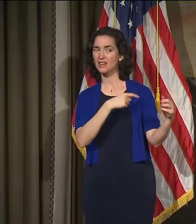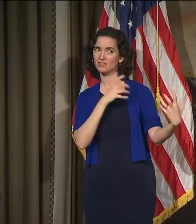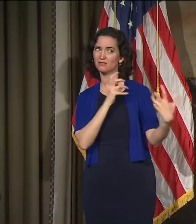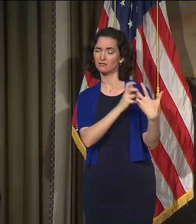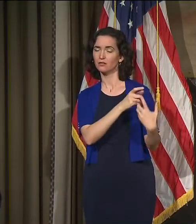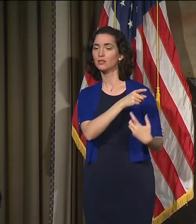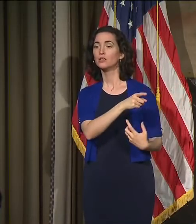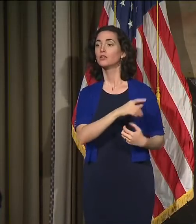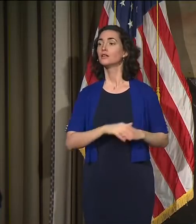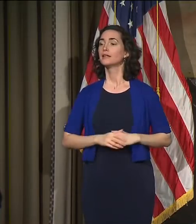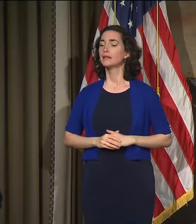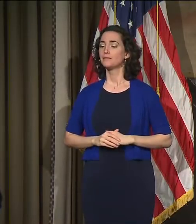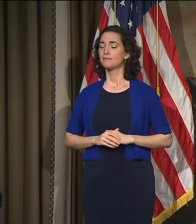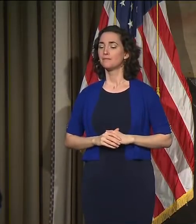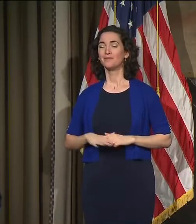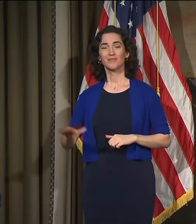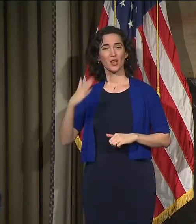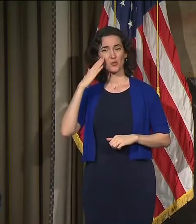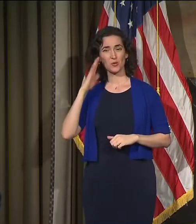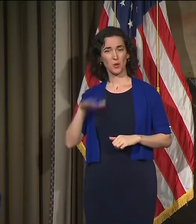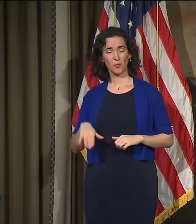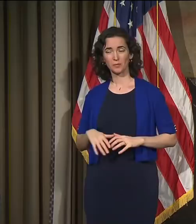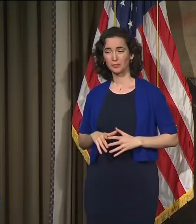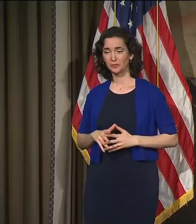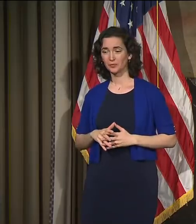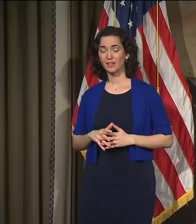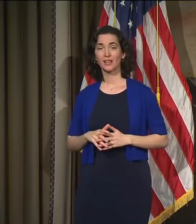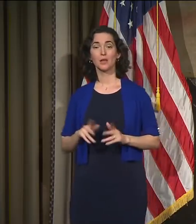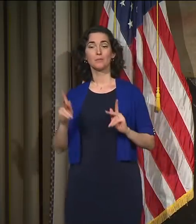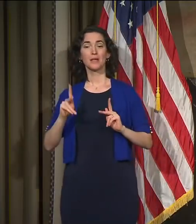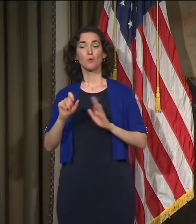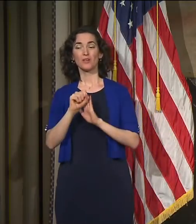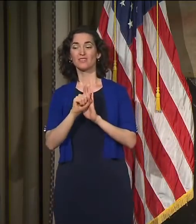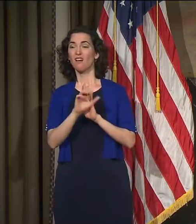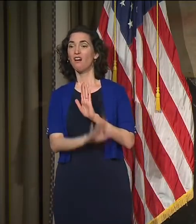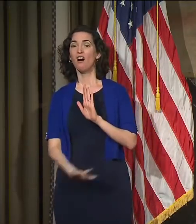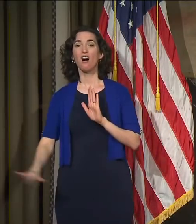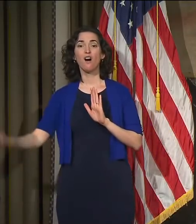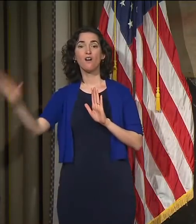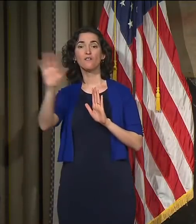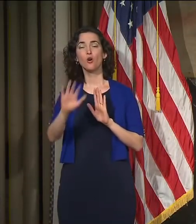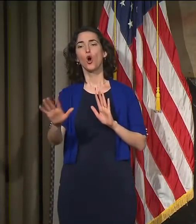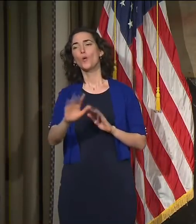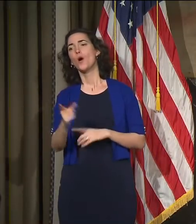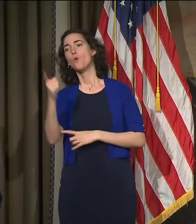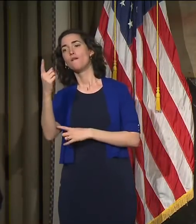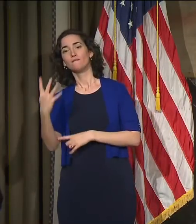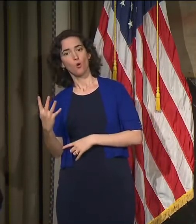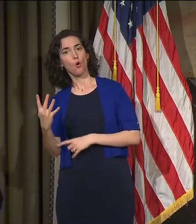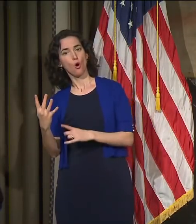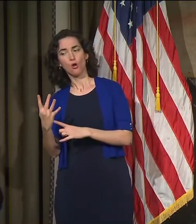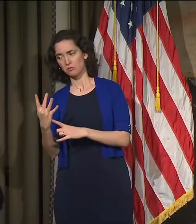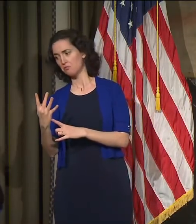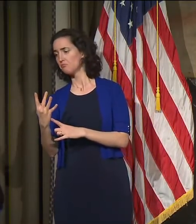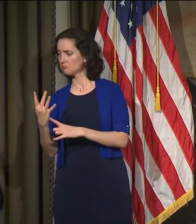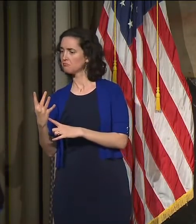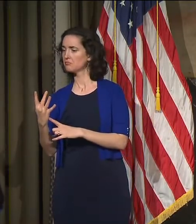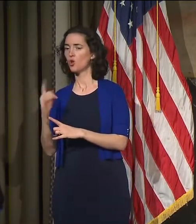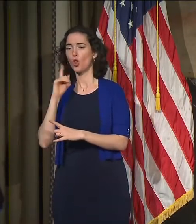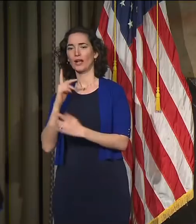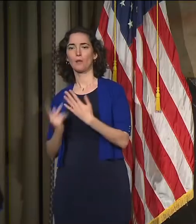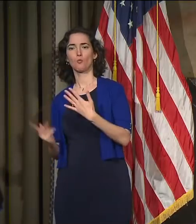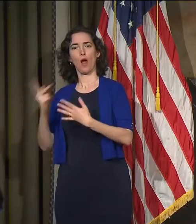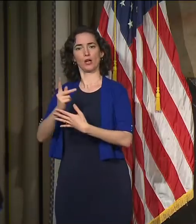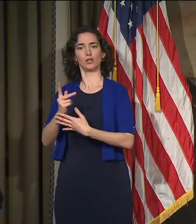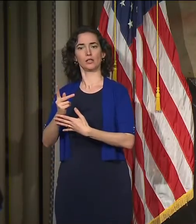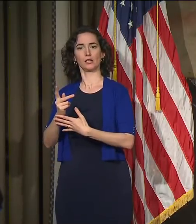to see where as many as a quarter of our state's population could fall into a certain priority group.